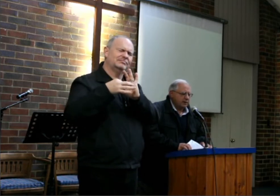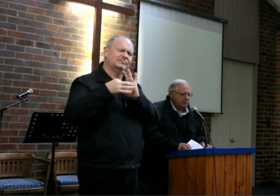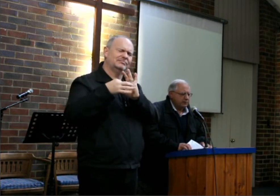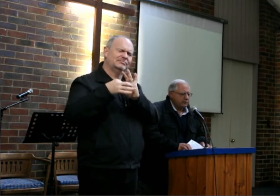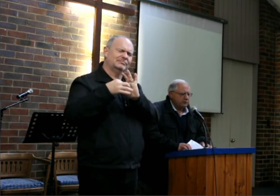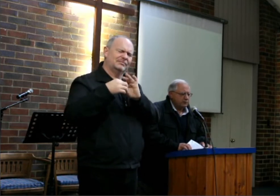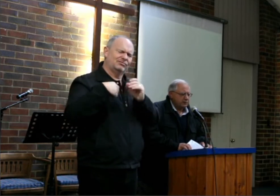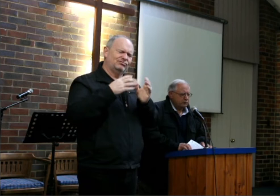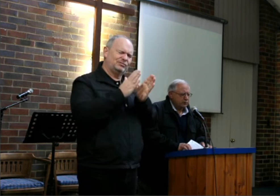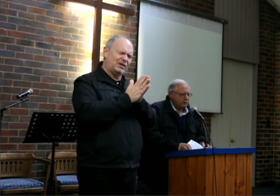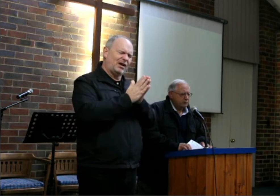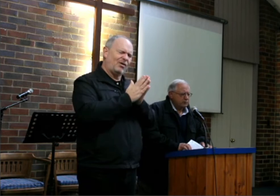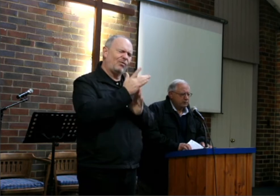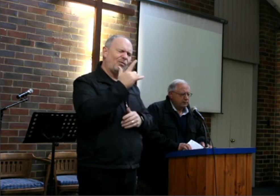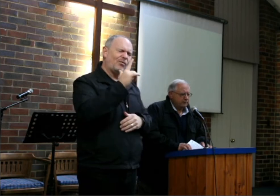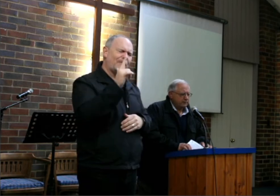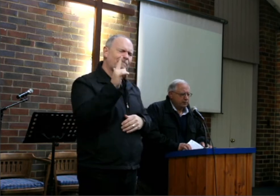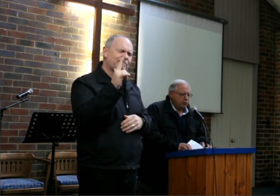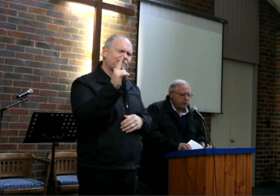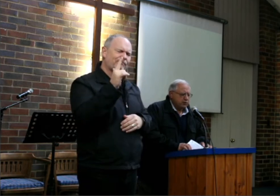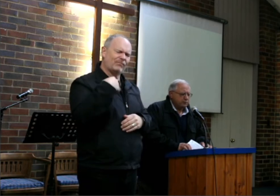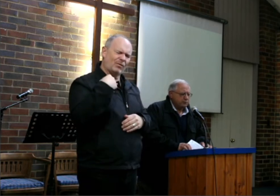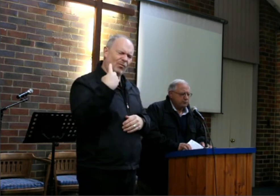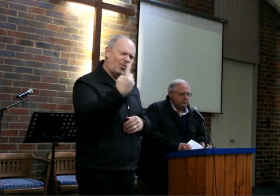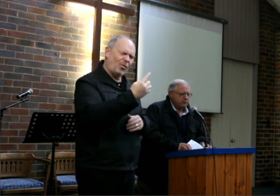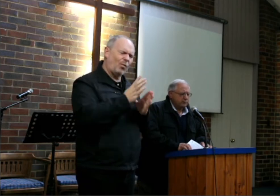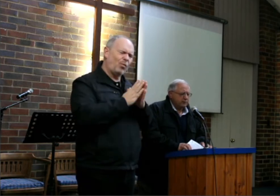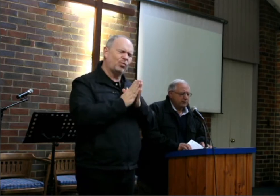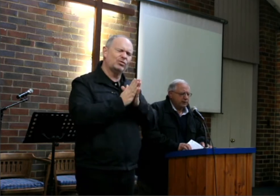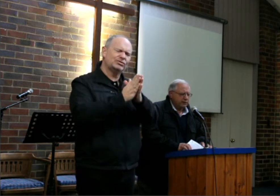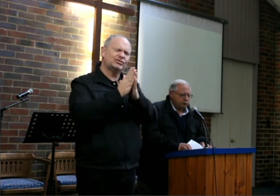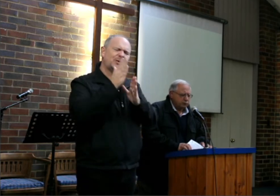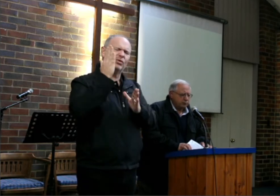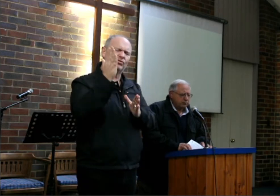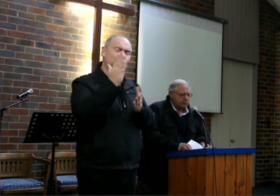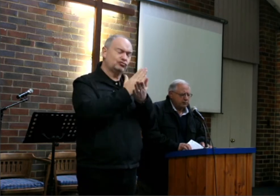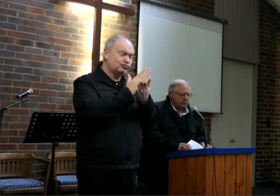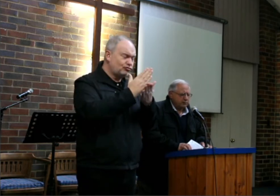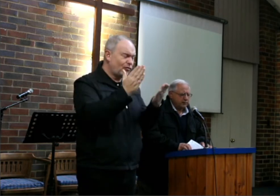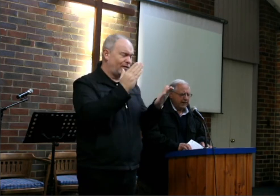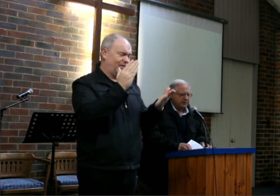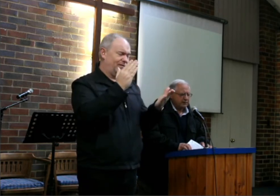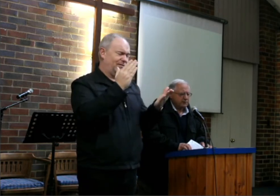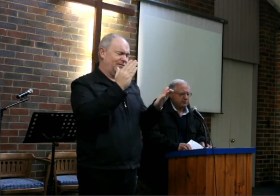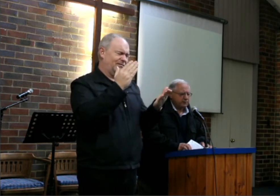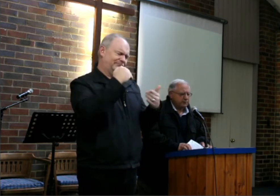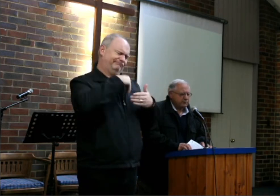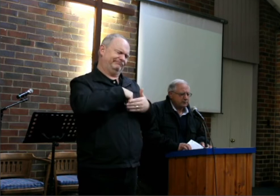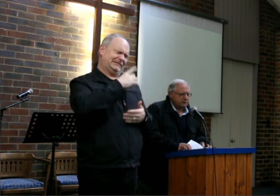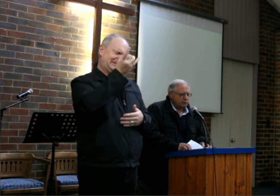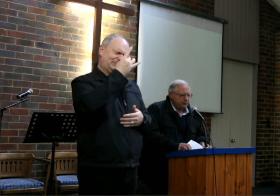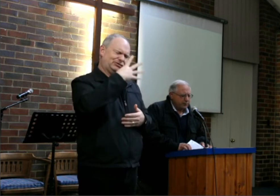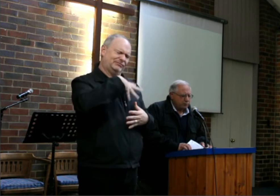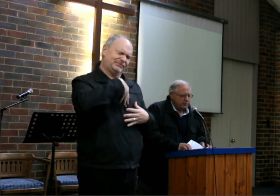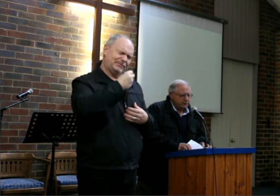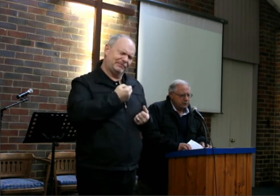And I pray, Lord, that we all worship you in truth and in spirit.